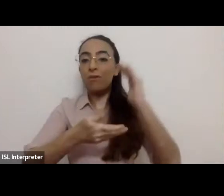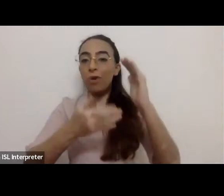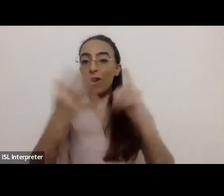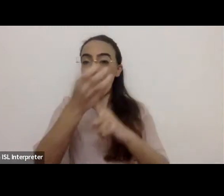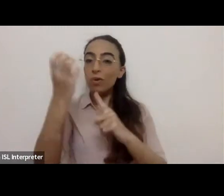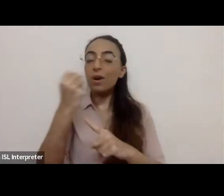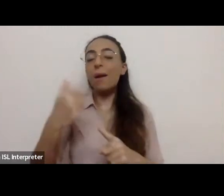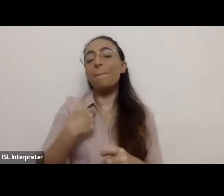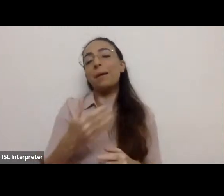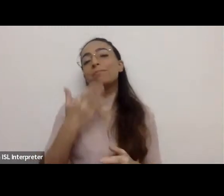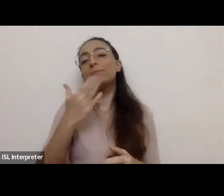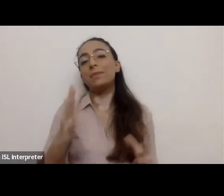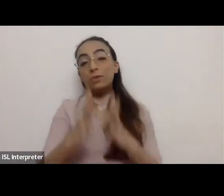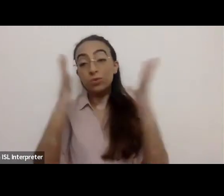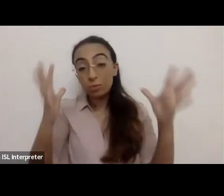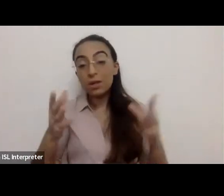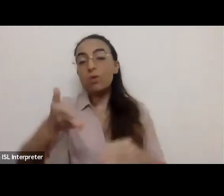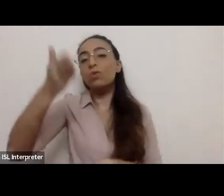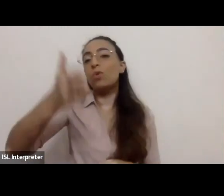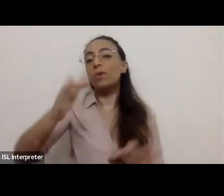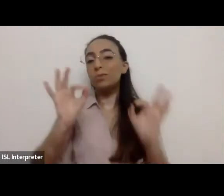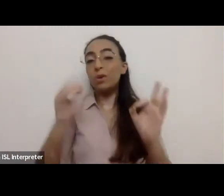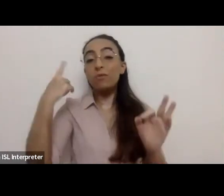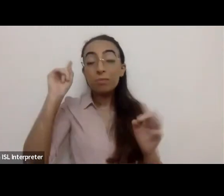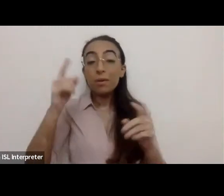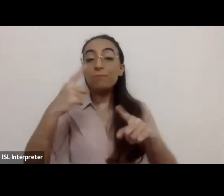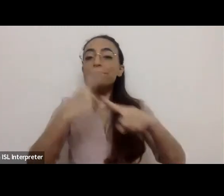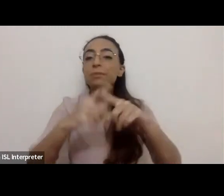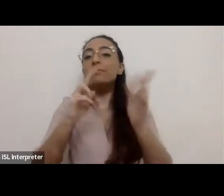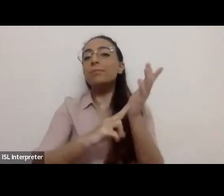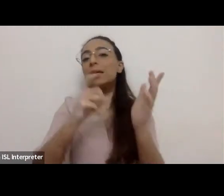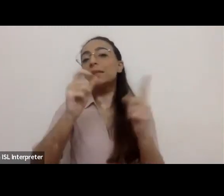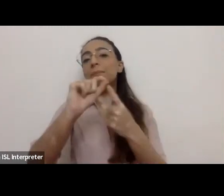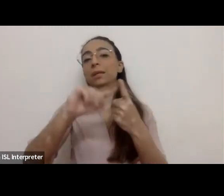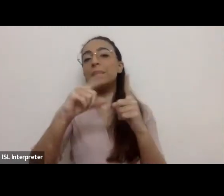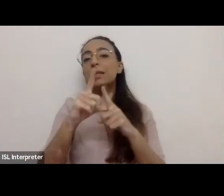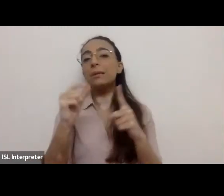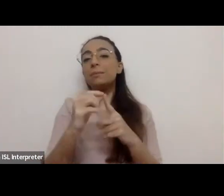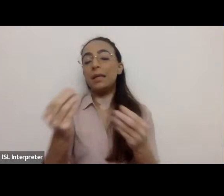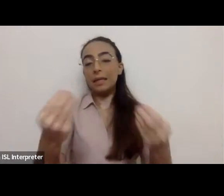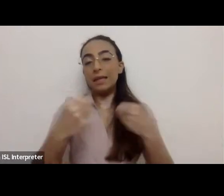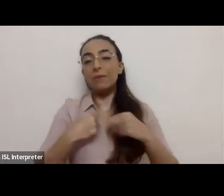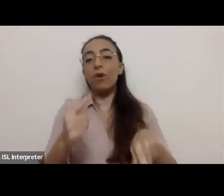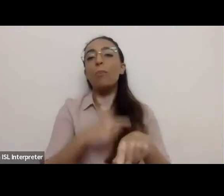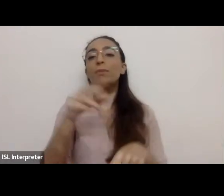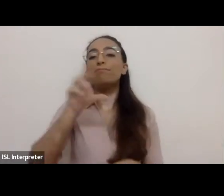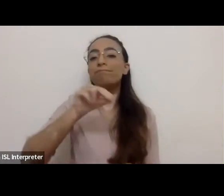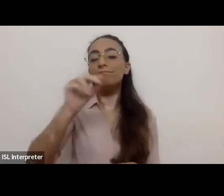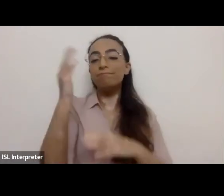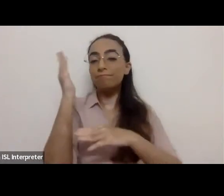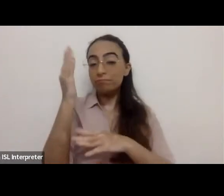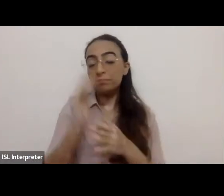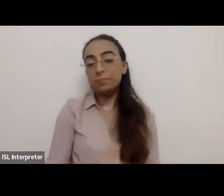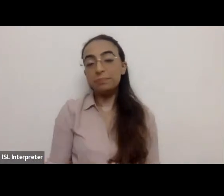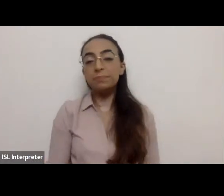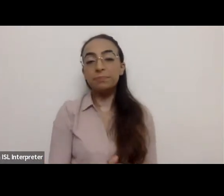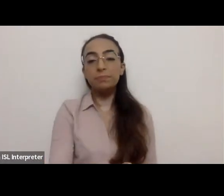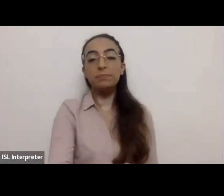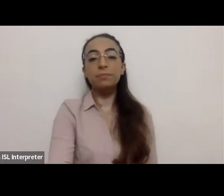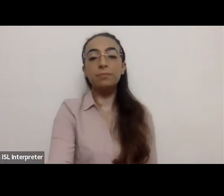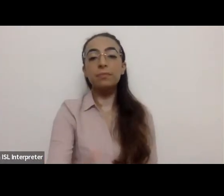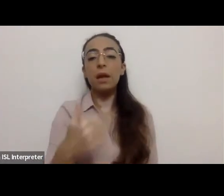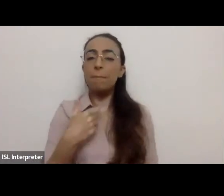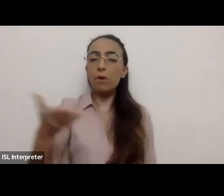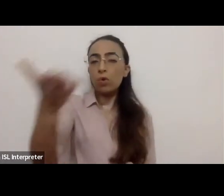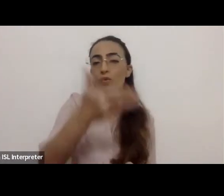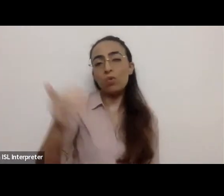to NCPEDP for this opportunity. Most of us have known and heard the inspiring stories